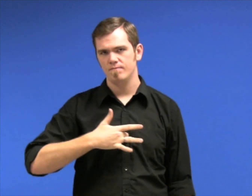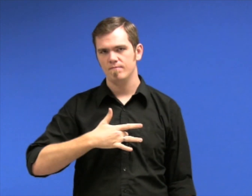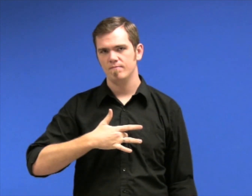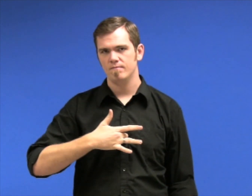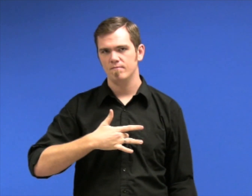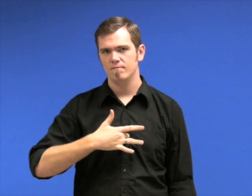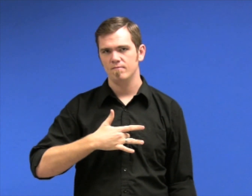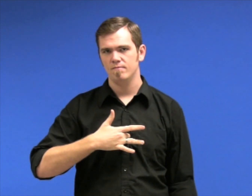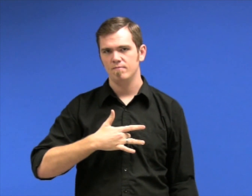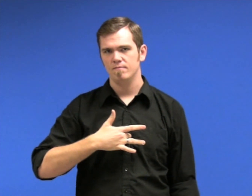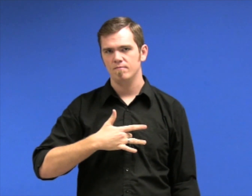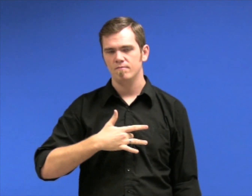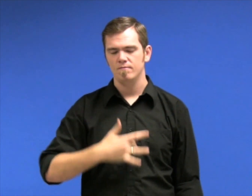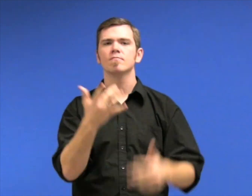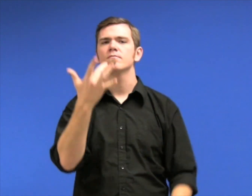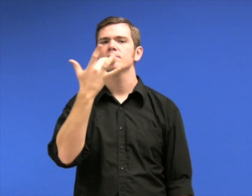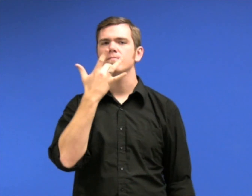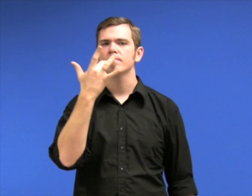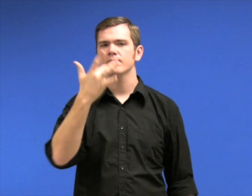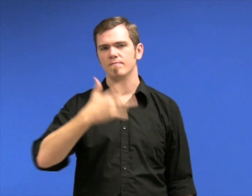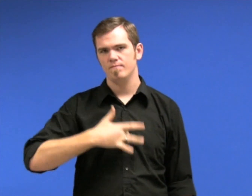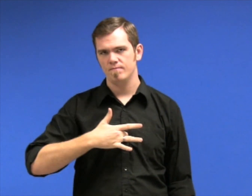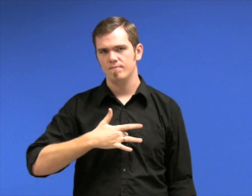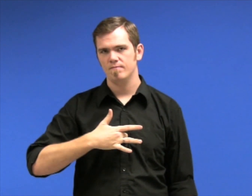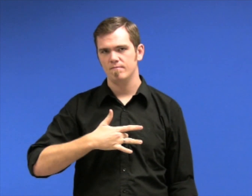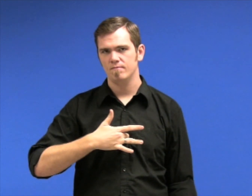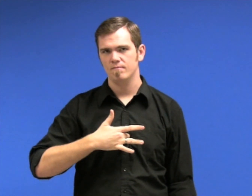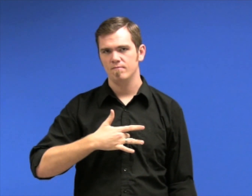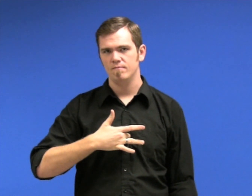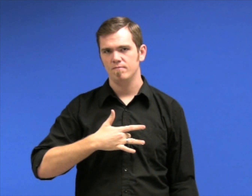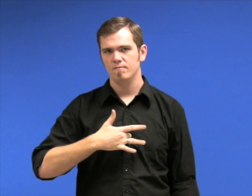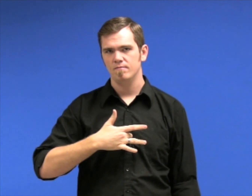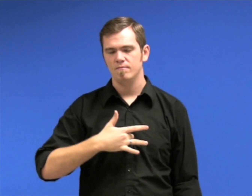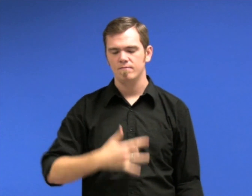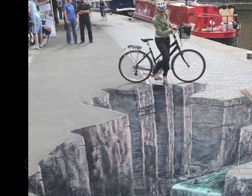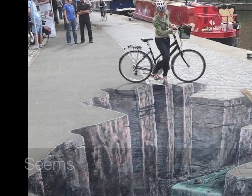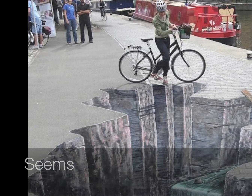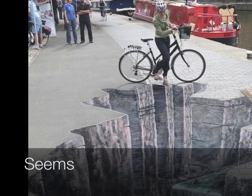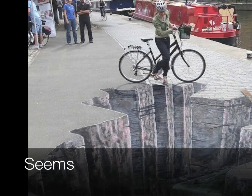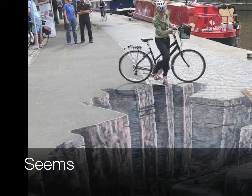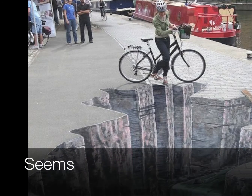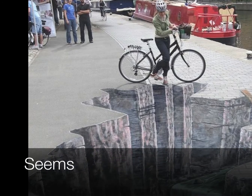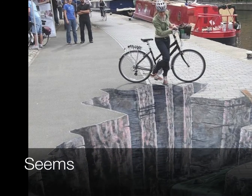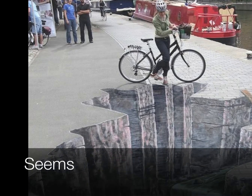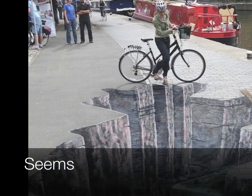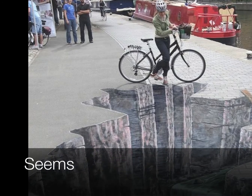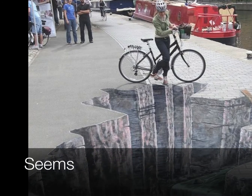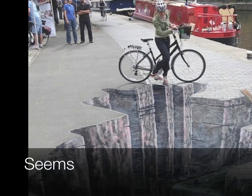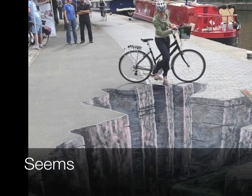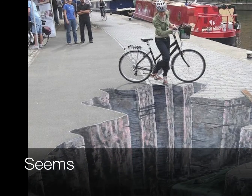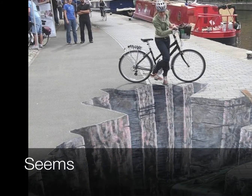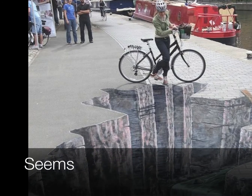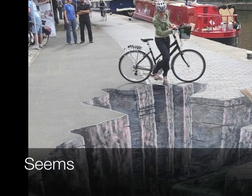birthday. So that's a 25 hand. Birthday. All right, now the sign for seams. We've learned this